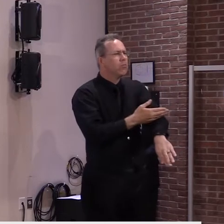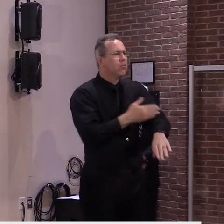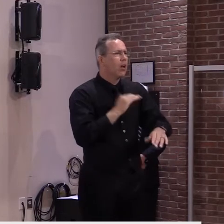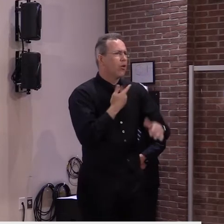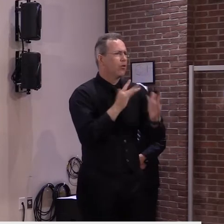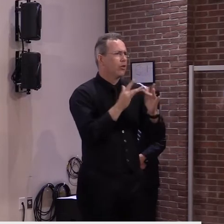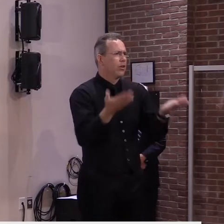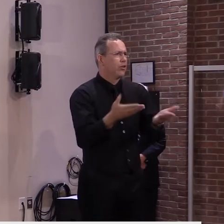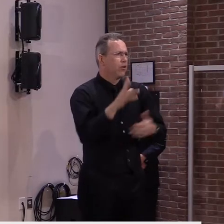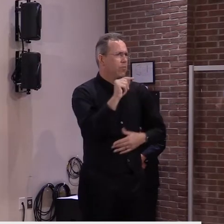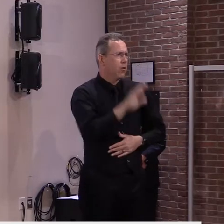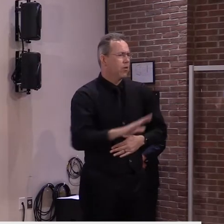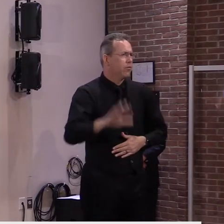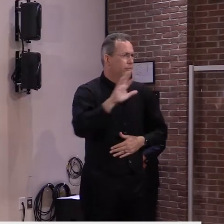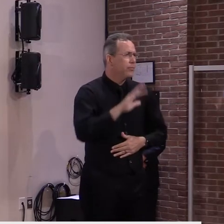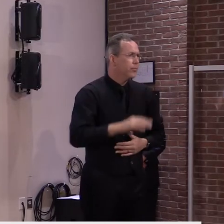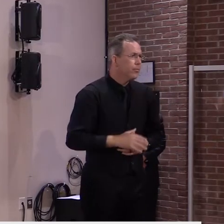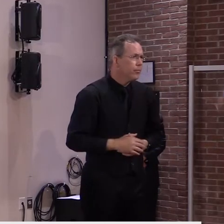situation. So